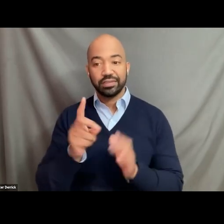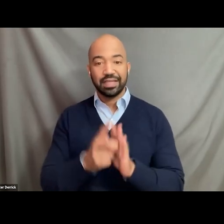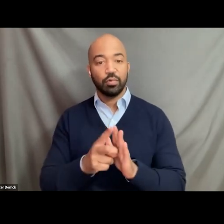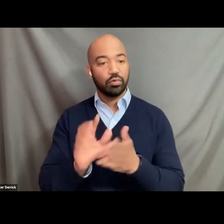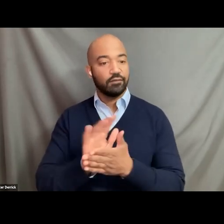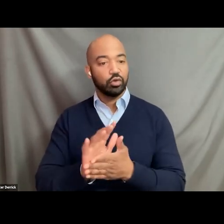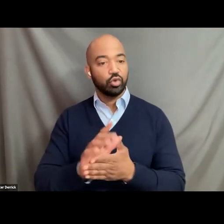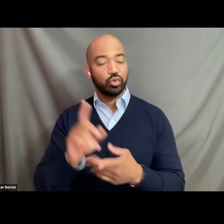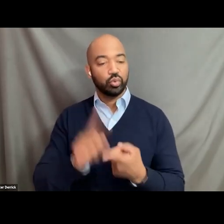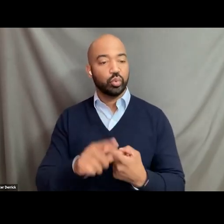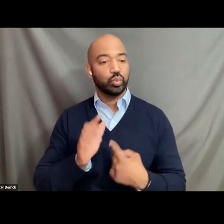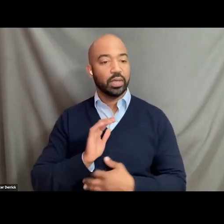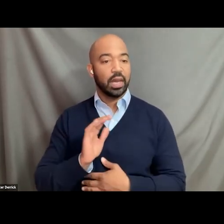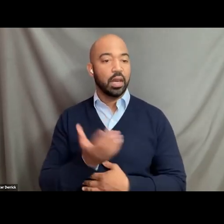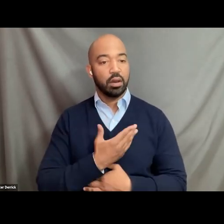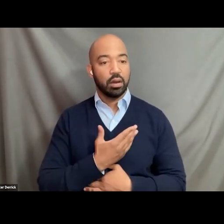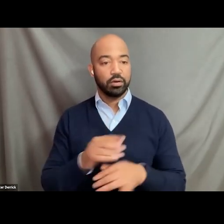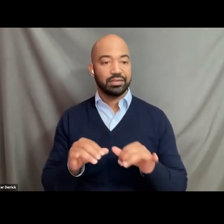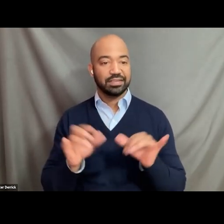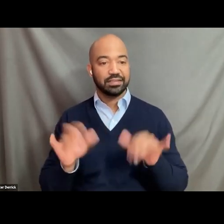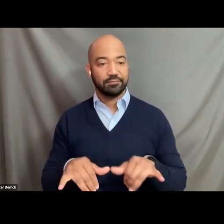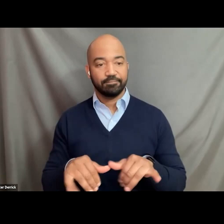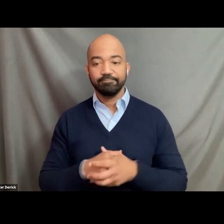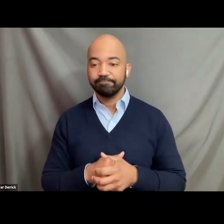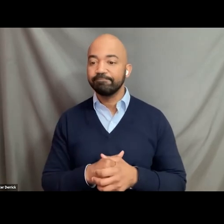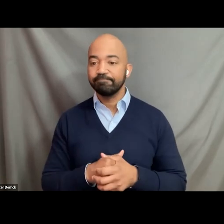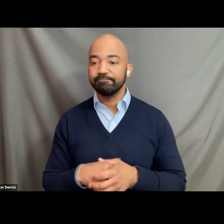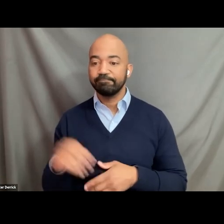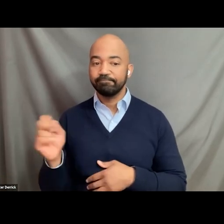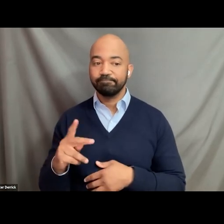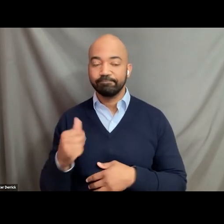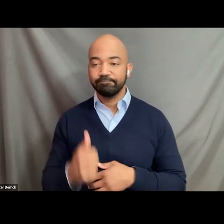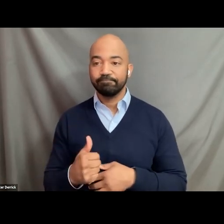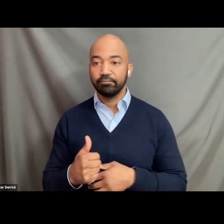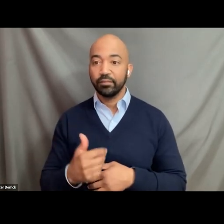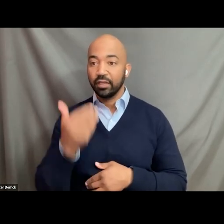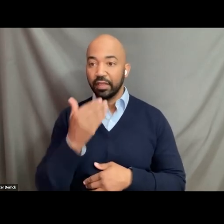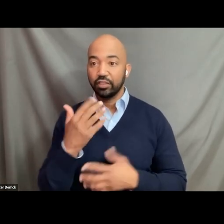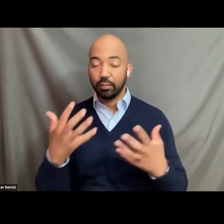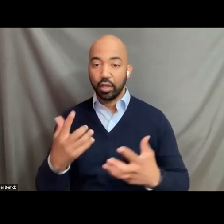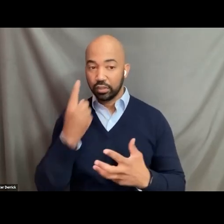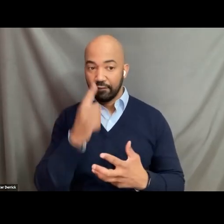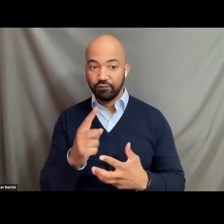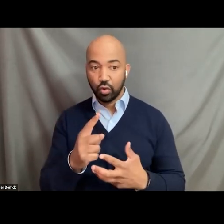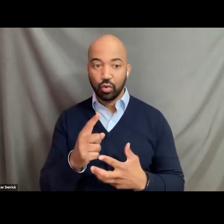our system, the Huba. Okay, so thank you so much for the